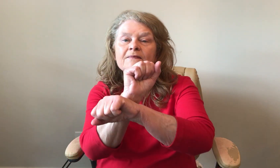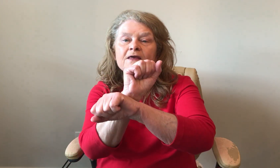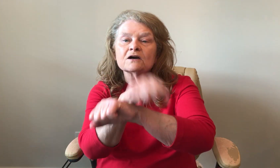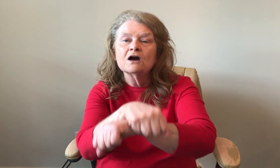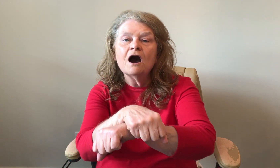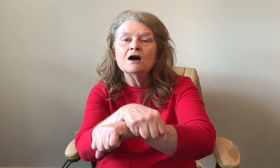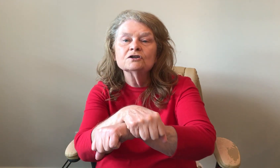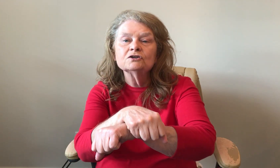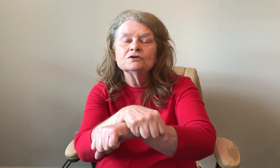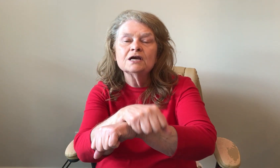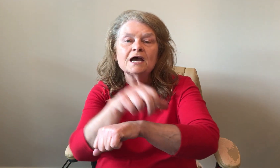the conquered